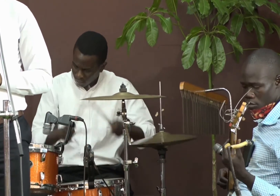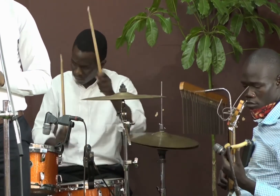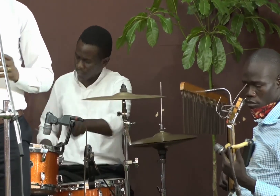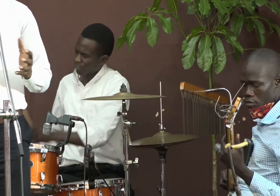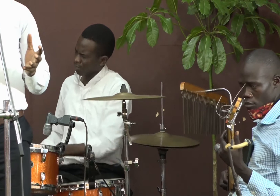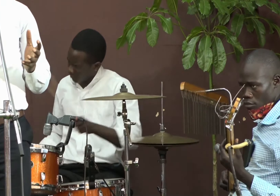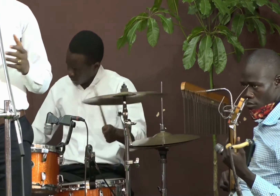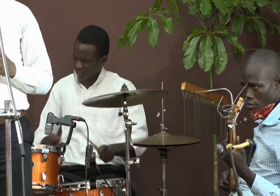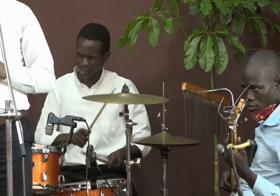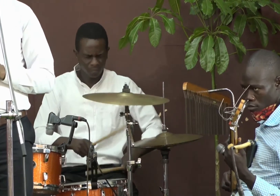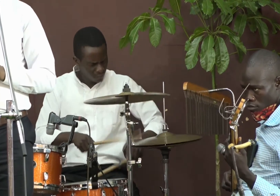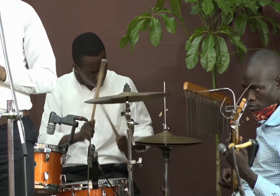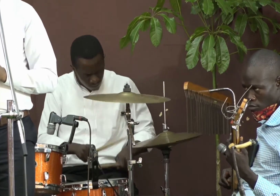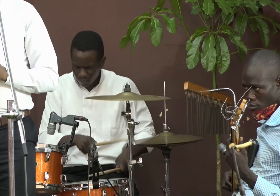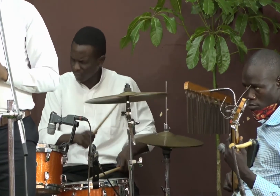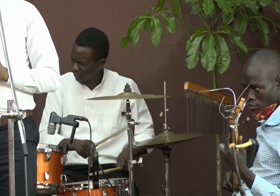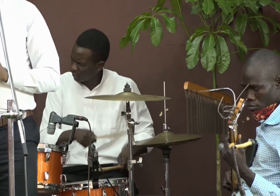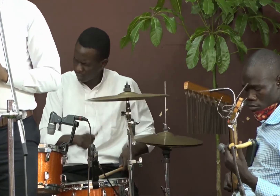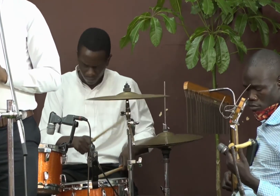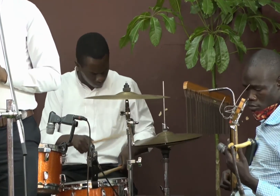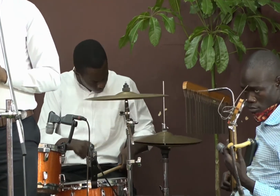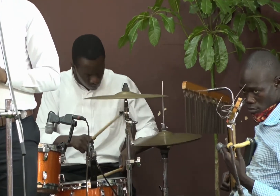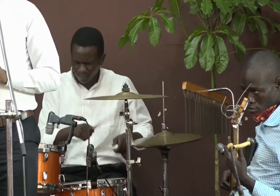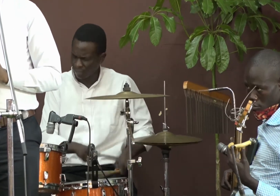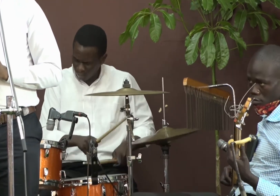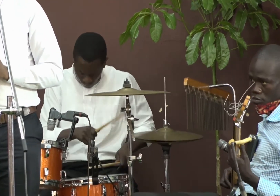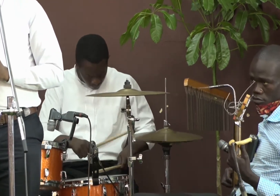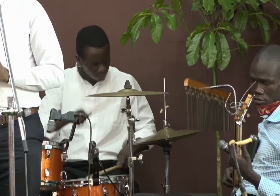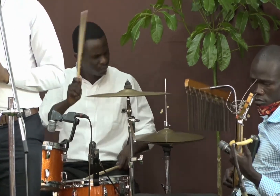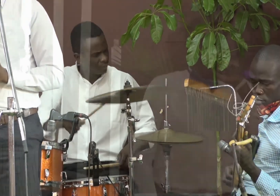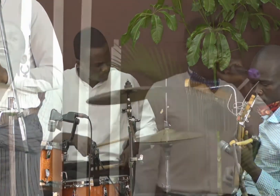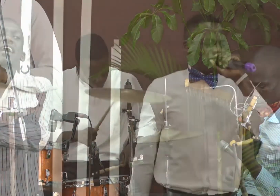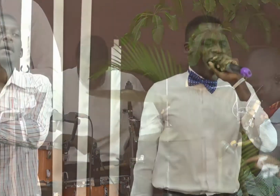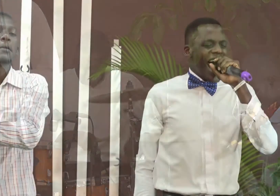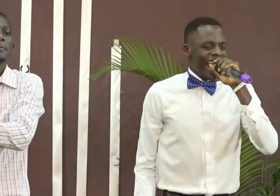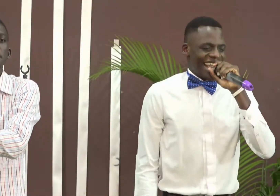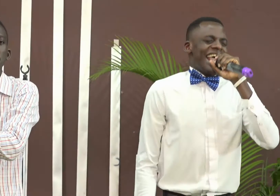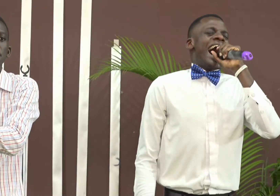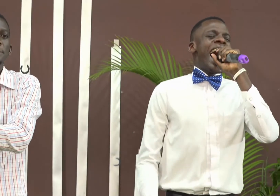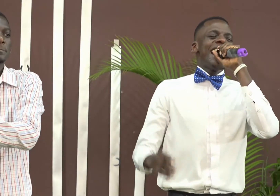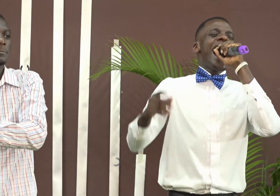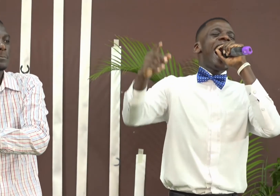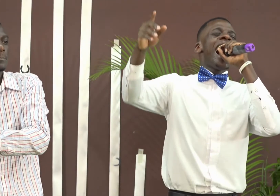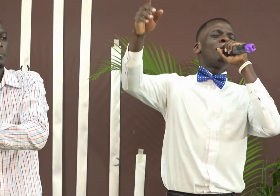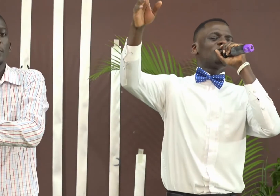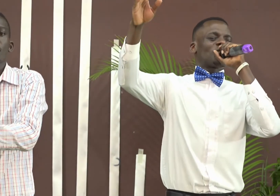am. I am a child of God.